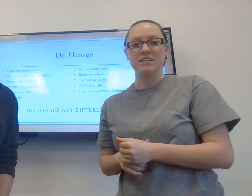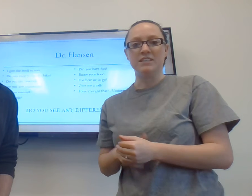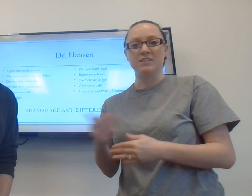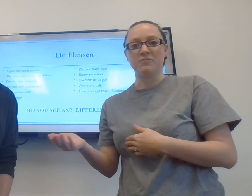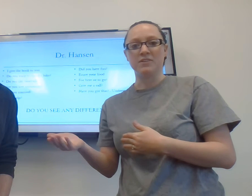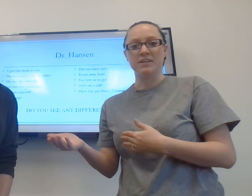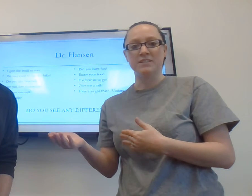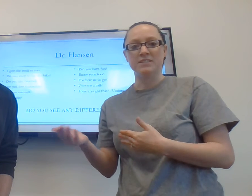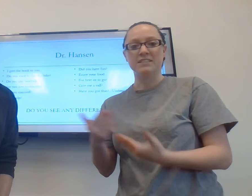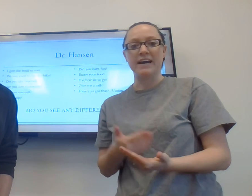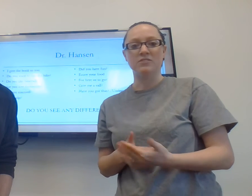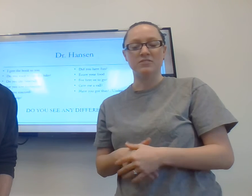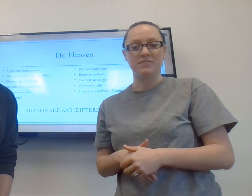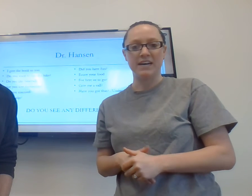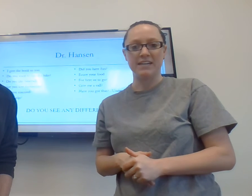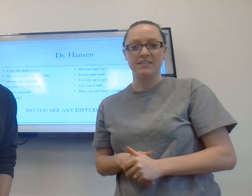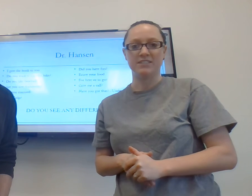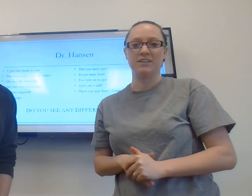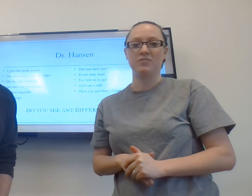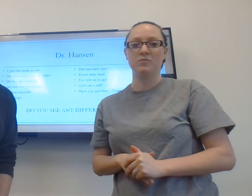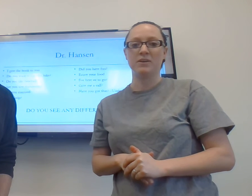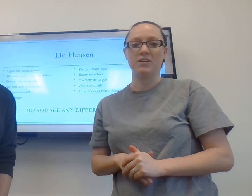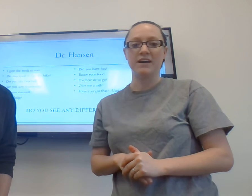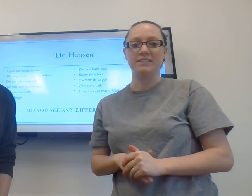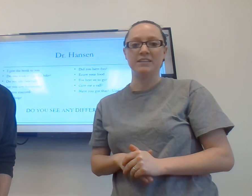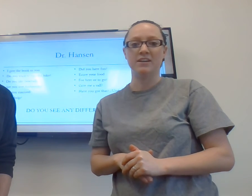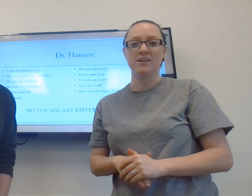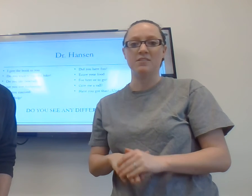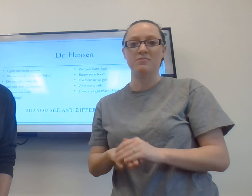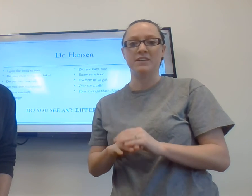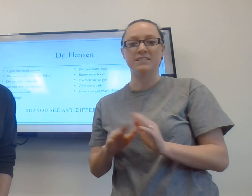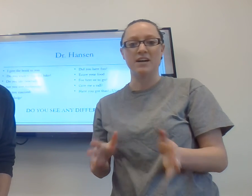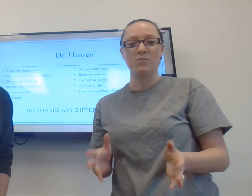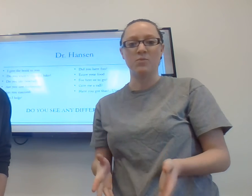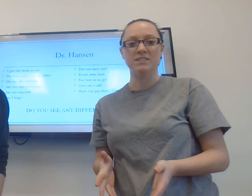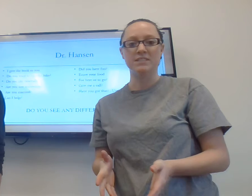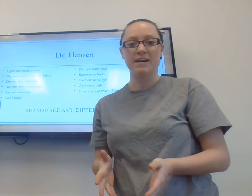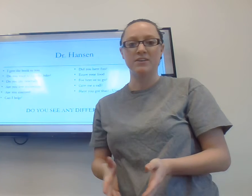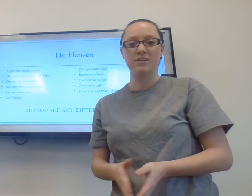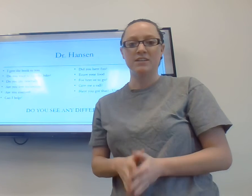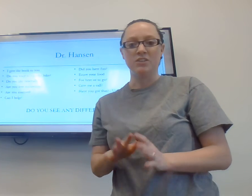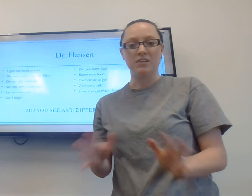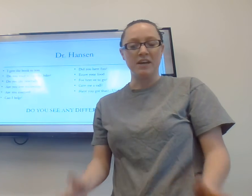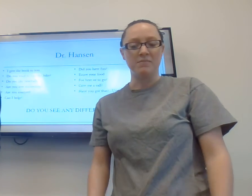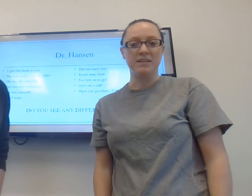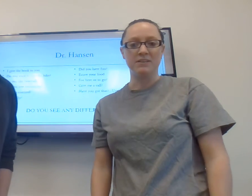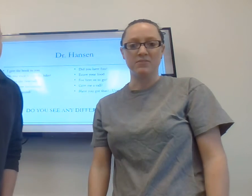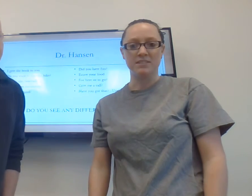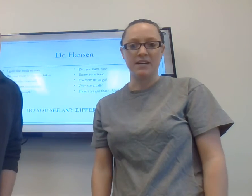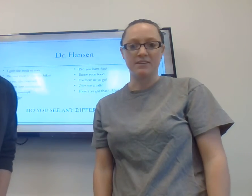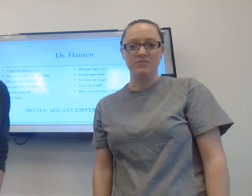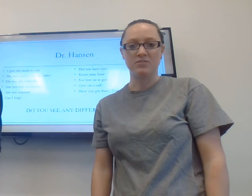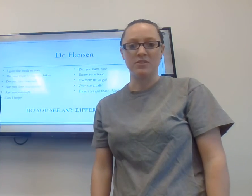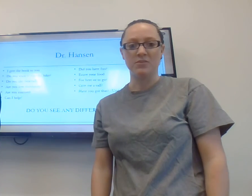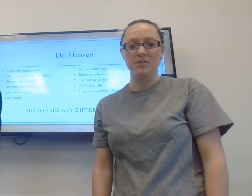the different styles of signing to give you a better idea of that it's not one style, you can have many different styles. So we're